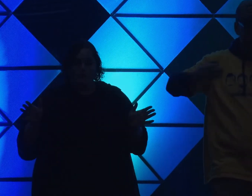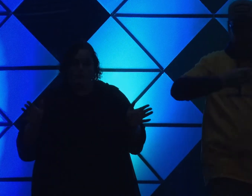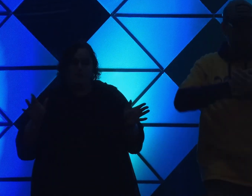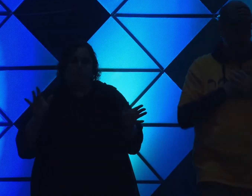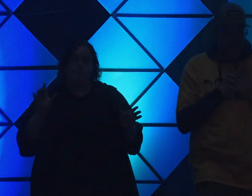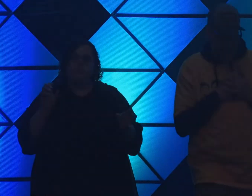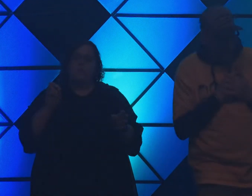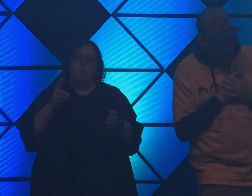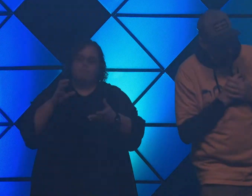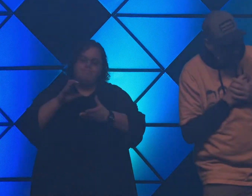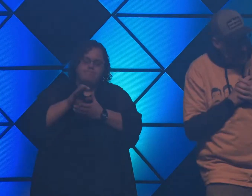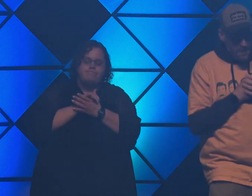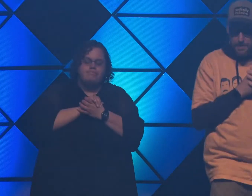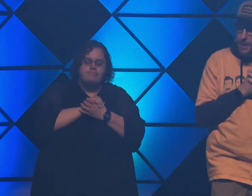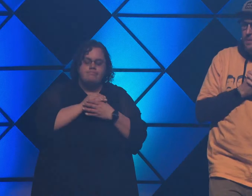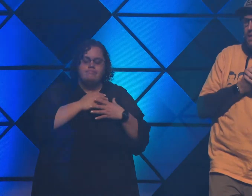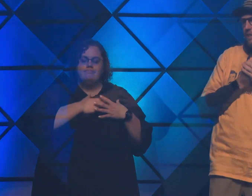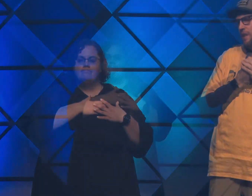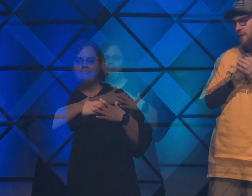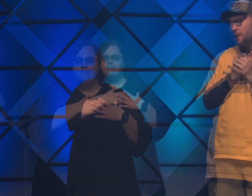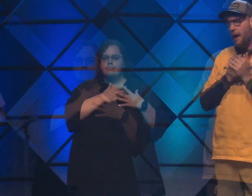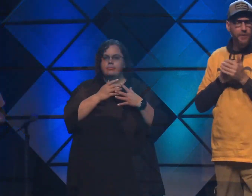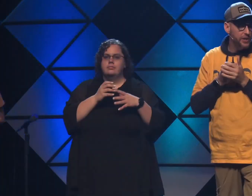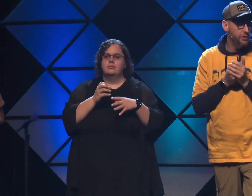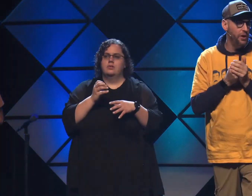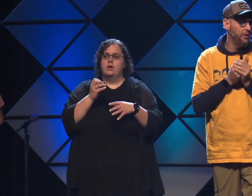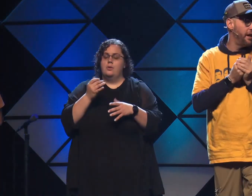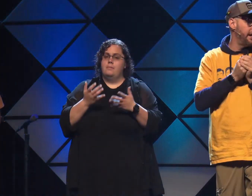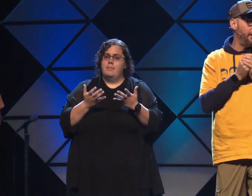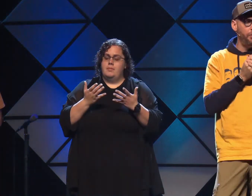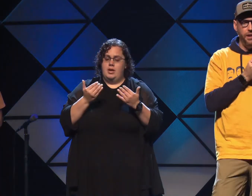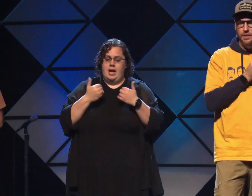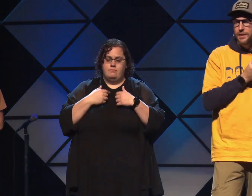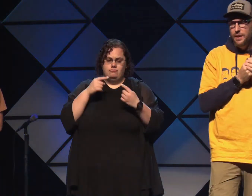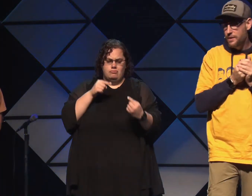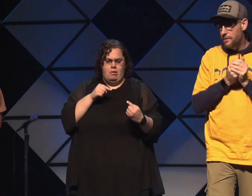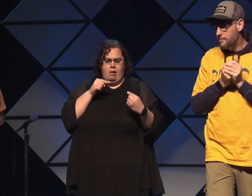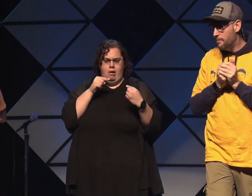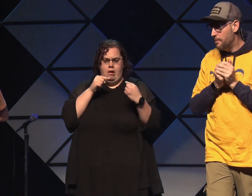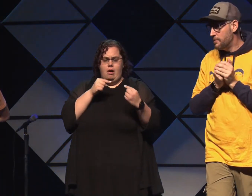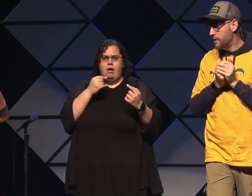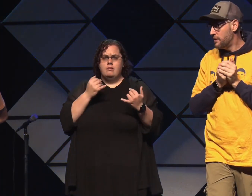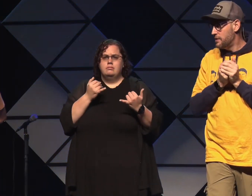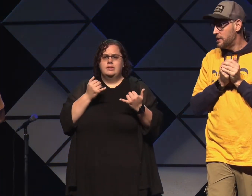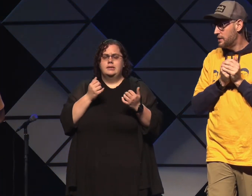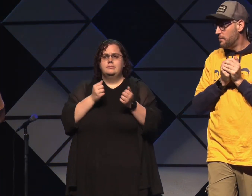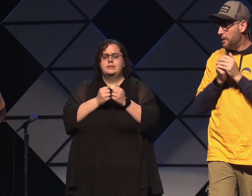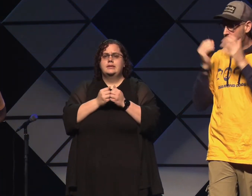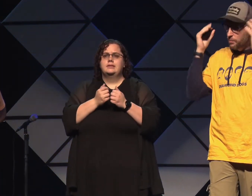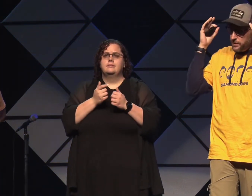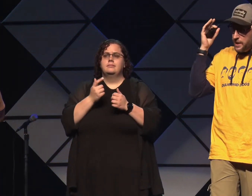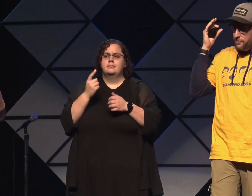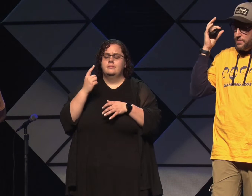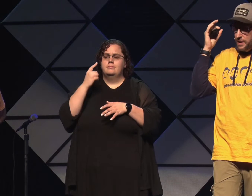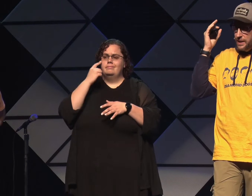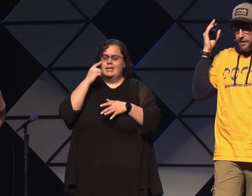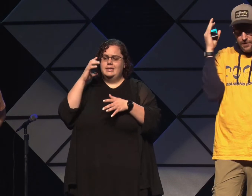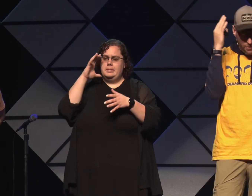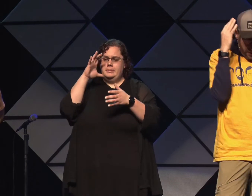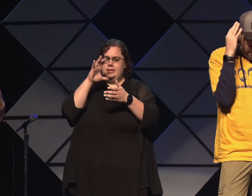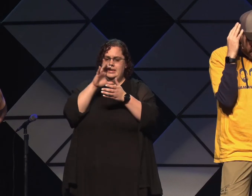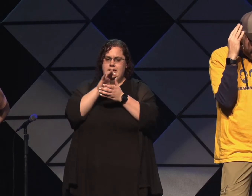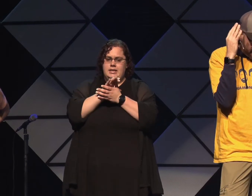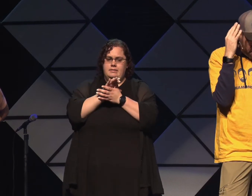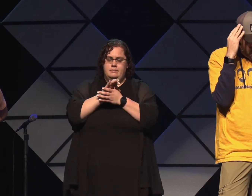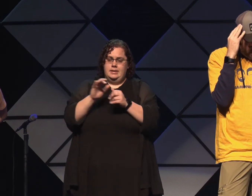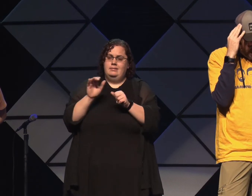You can put your hands on your heart. Maybe you're having a struggle right now with this mental belief in being enough, and